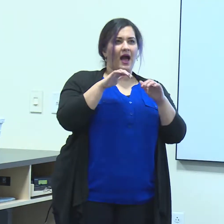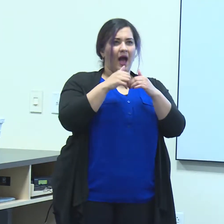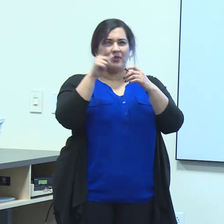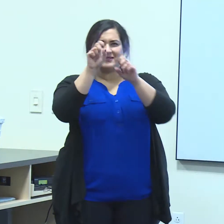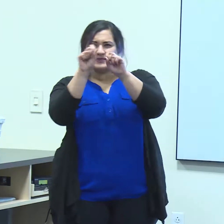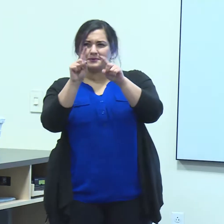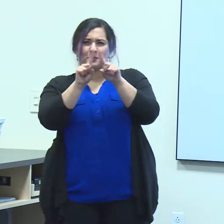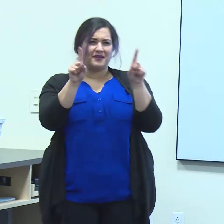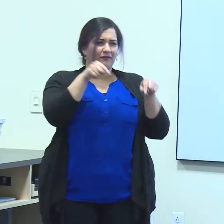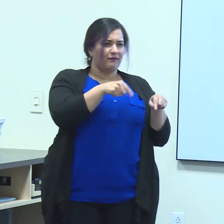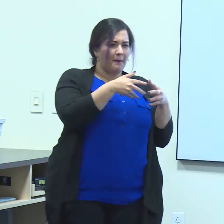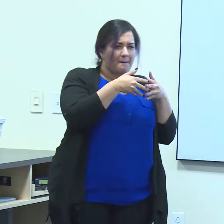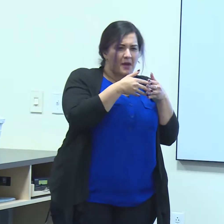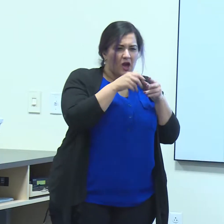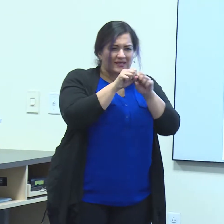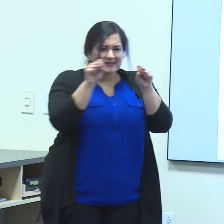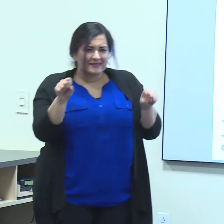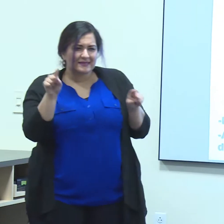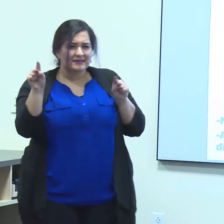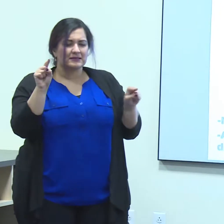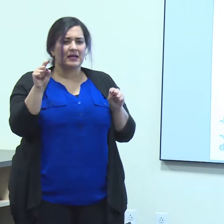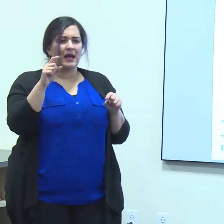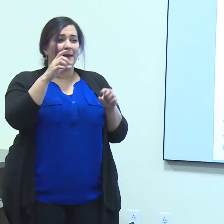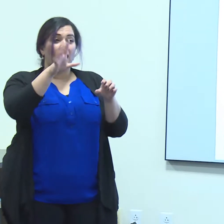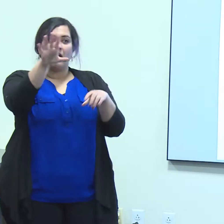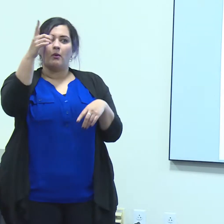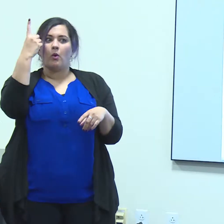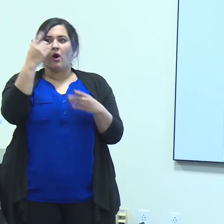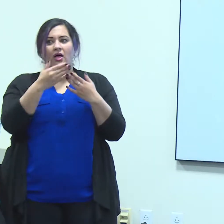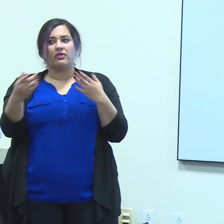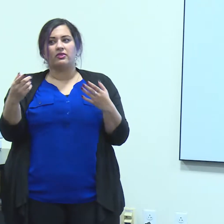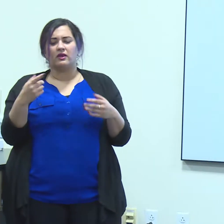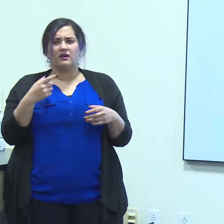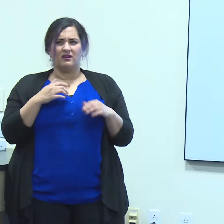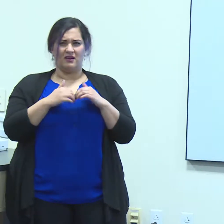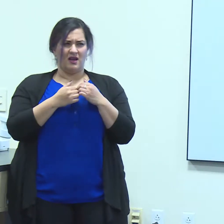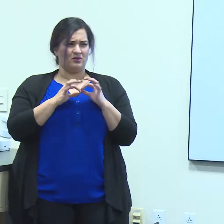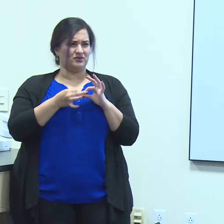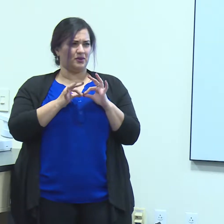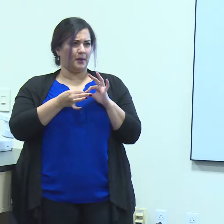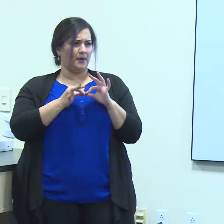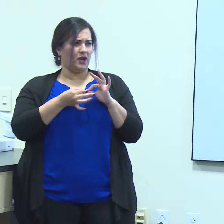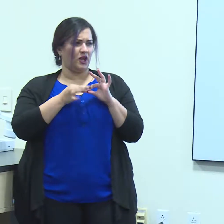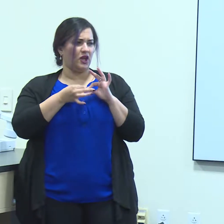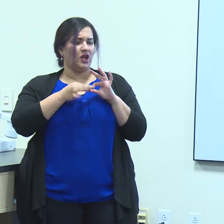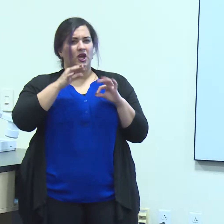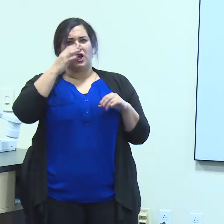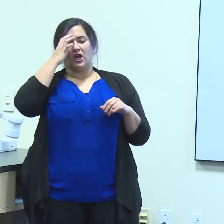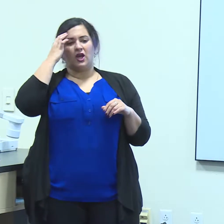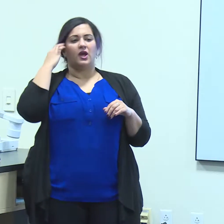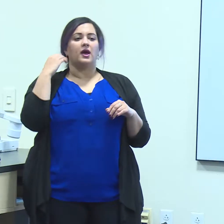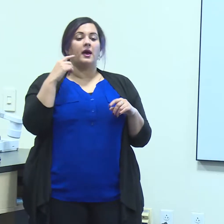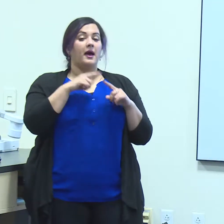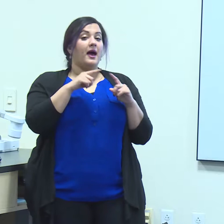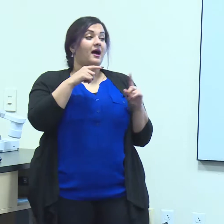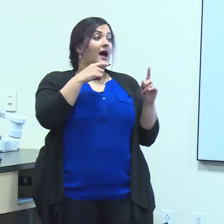How the systems there are different from the systems here in America. And one thing is how interpreting